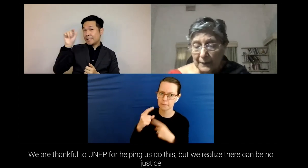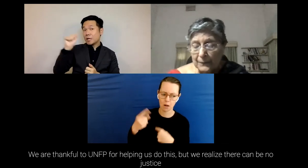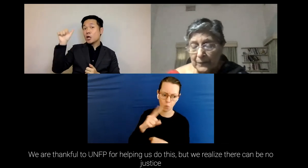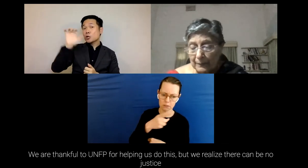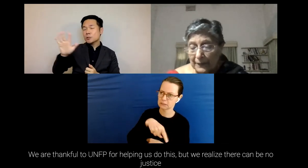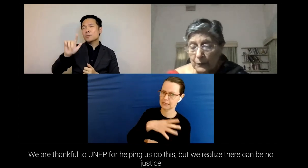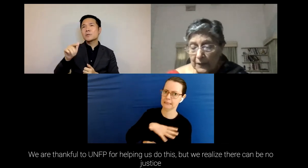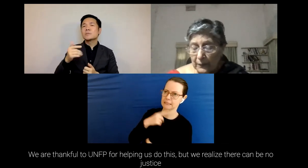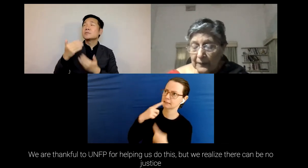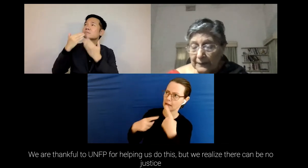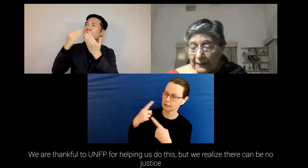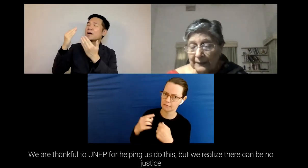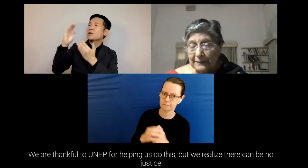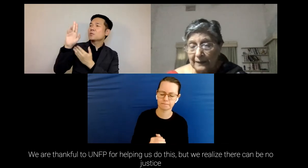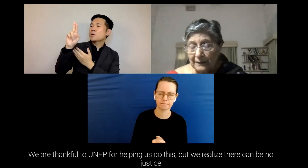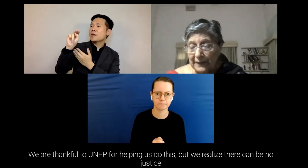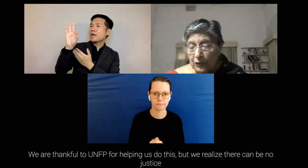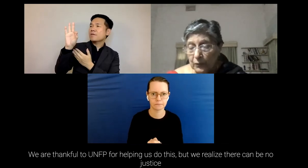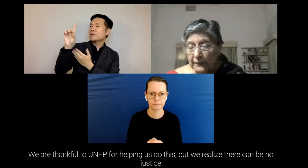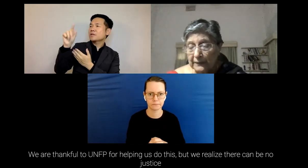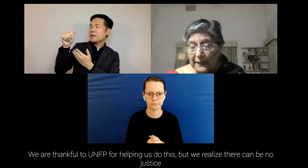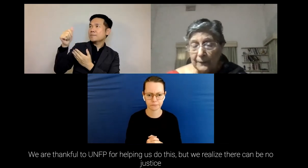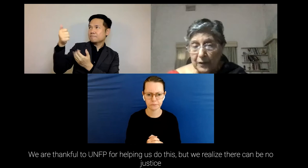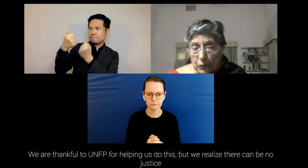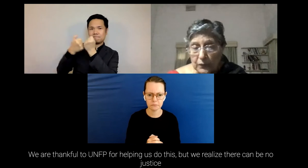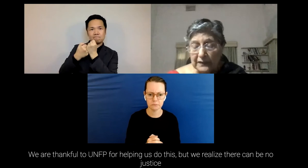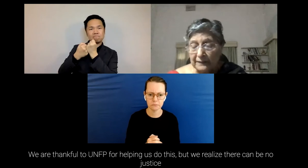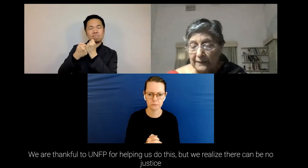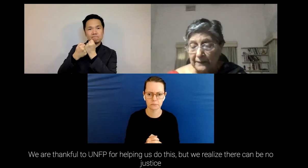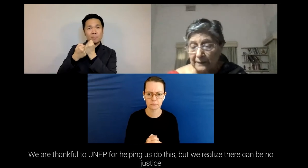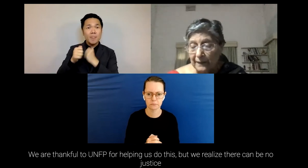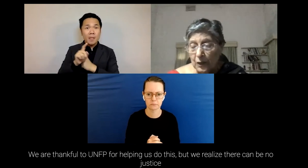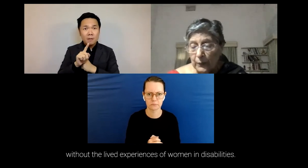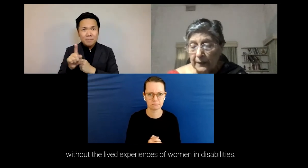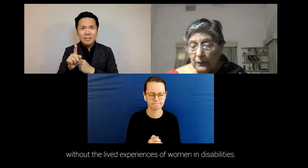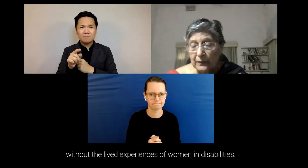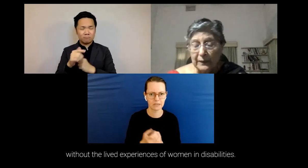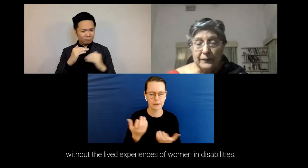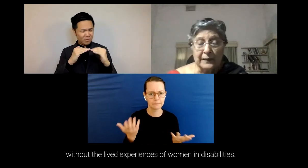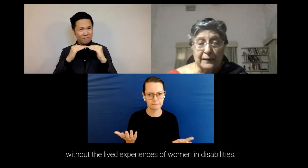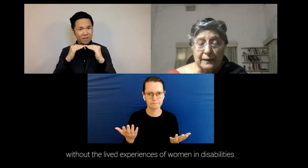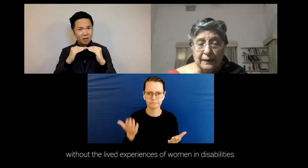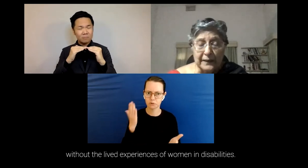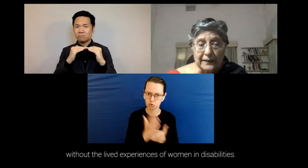this, but we realize that there can be no justice without the